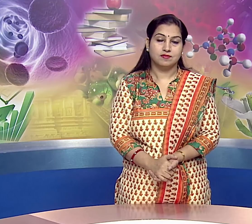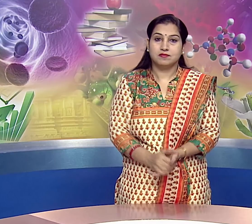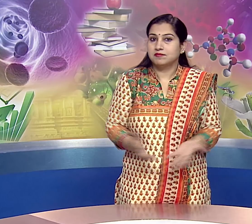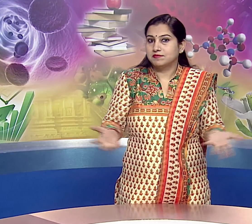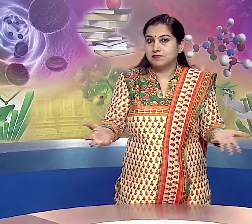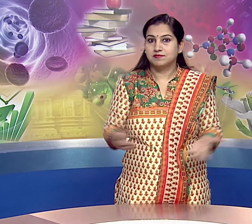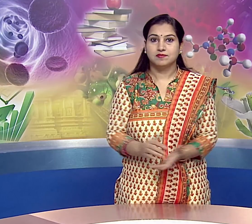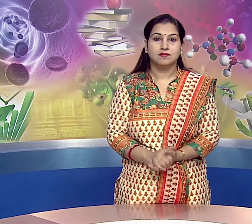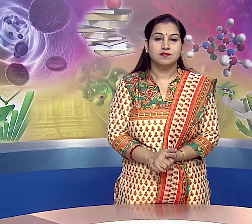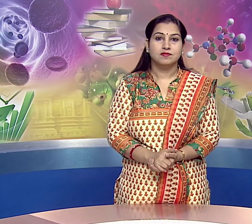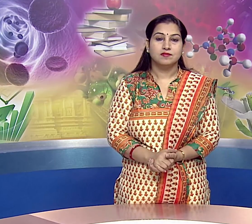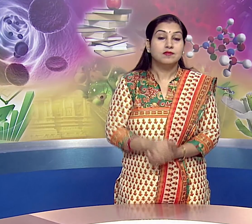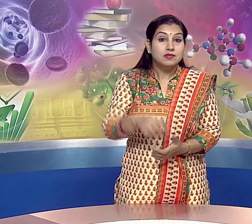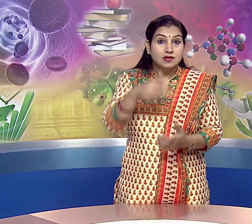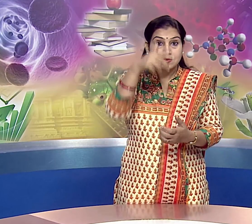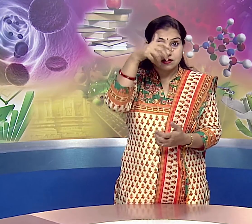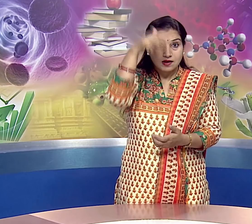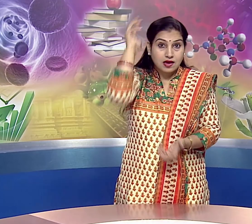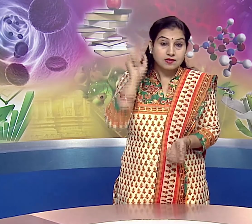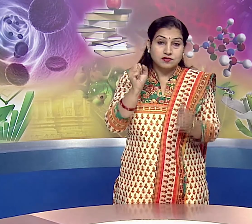Well, when the tiger sat before the door,